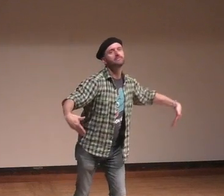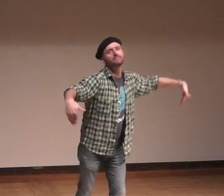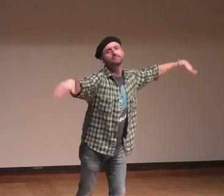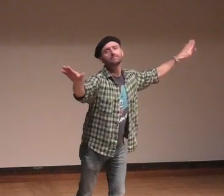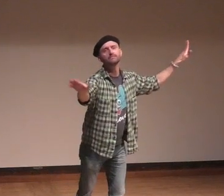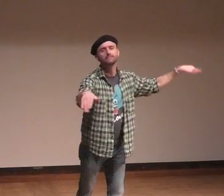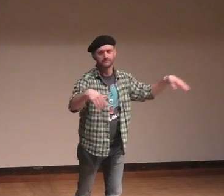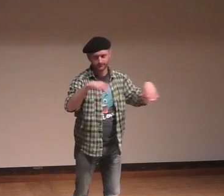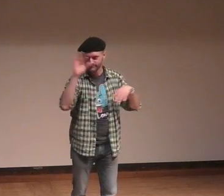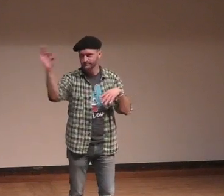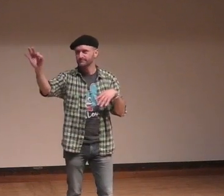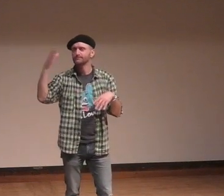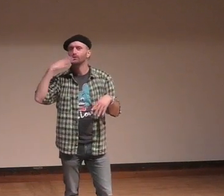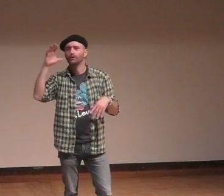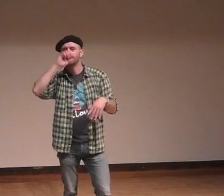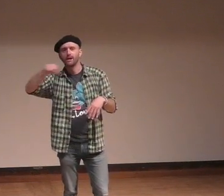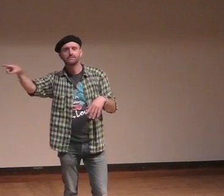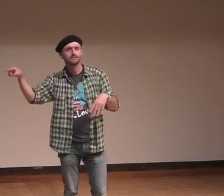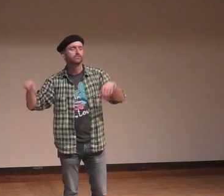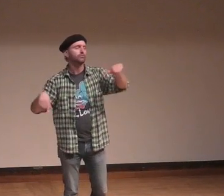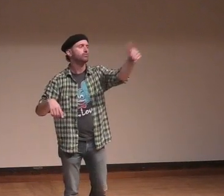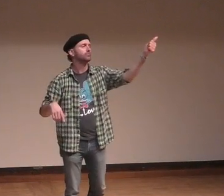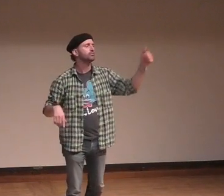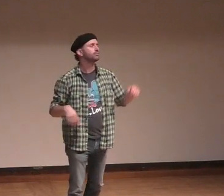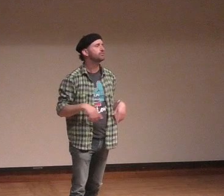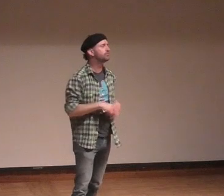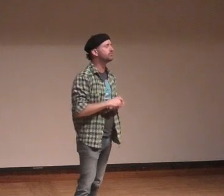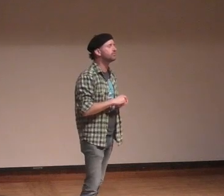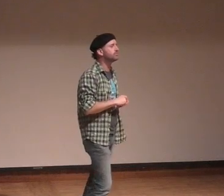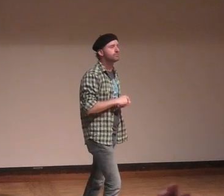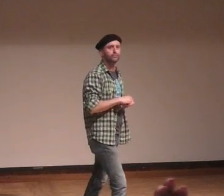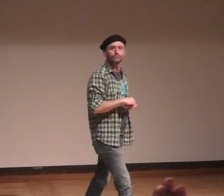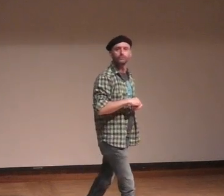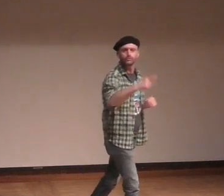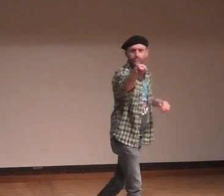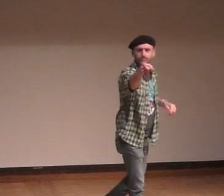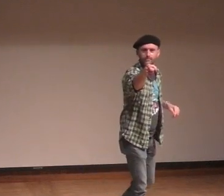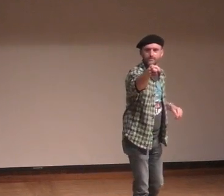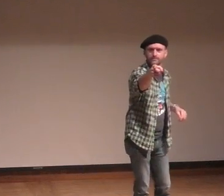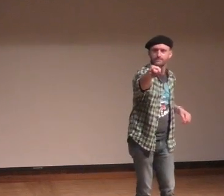flying, soaring over the clouds. Yes, good guess. And what else?